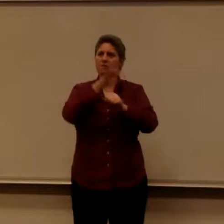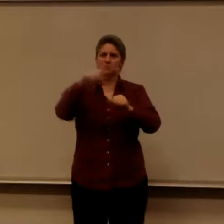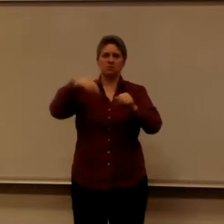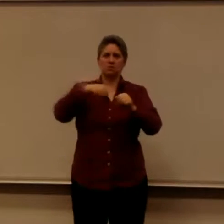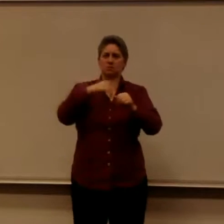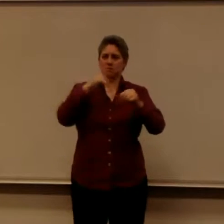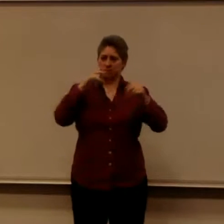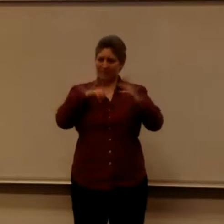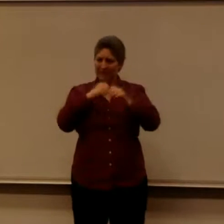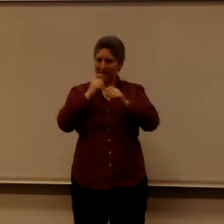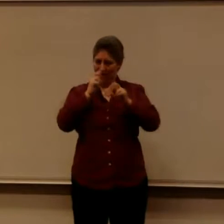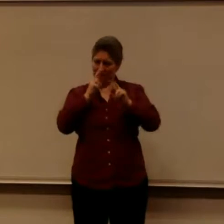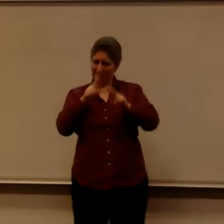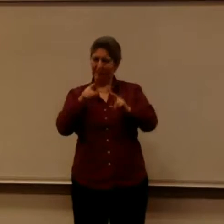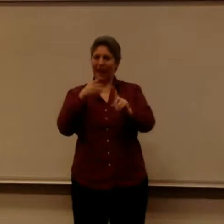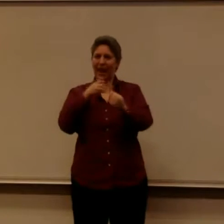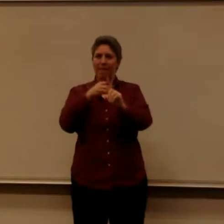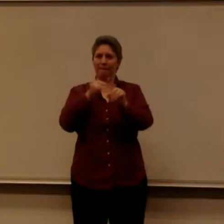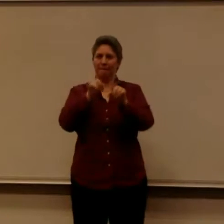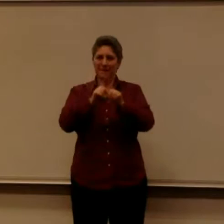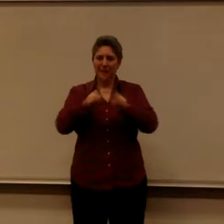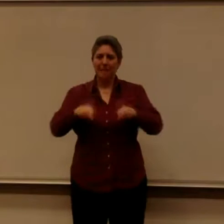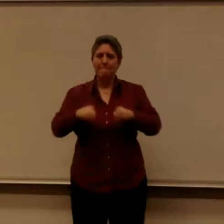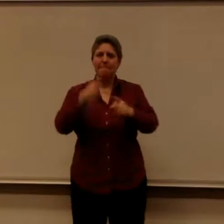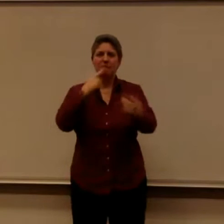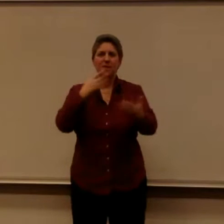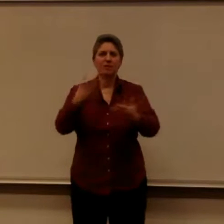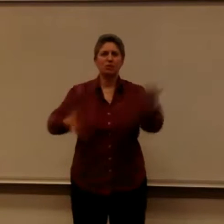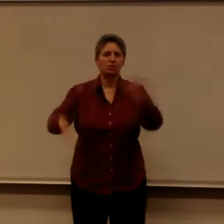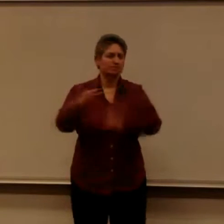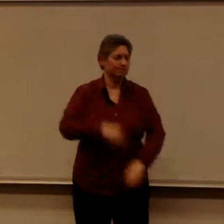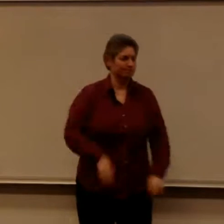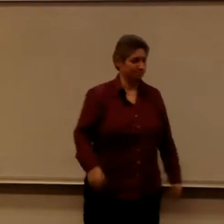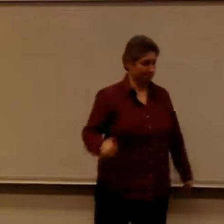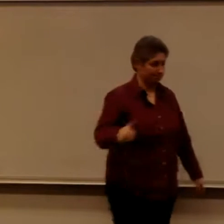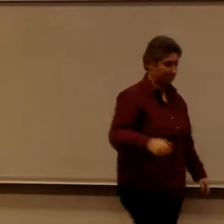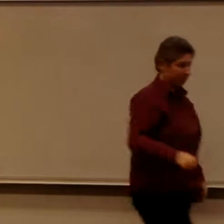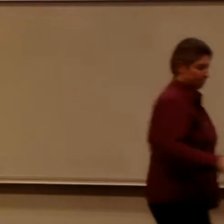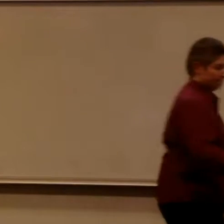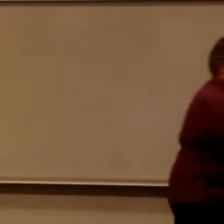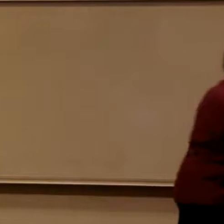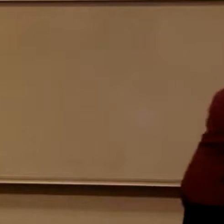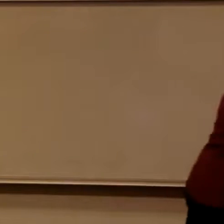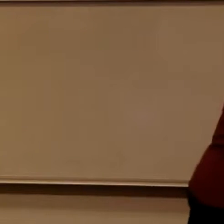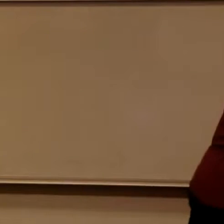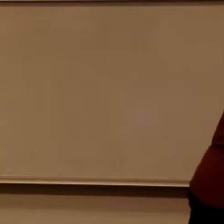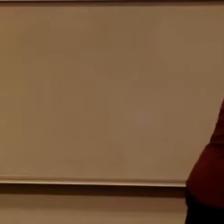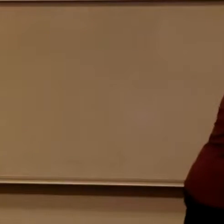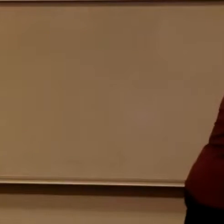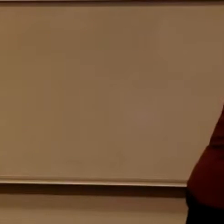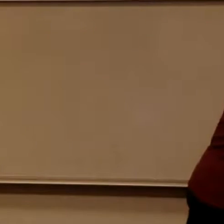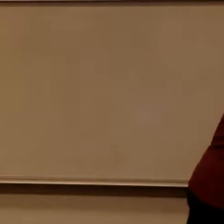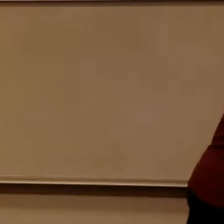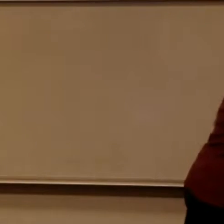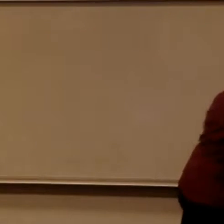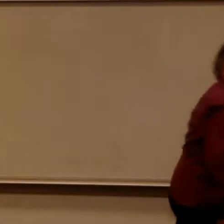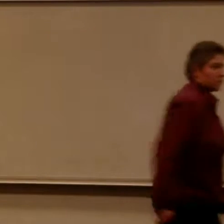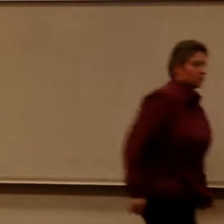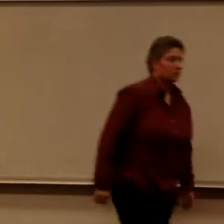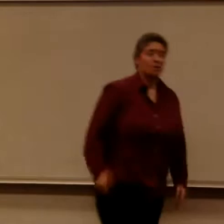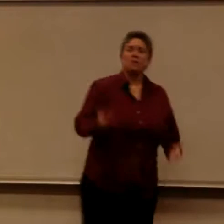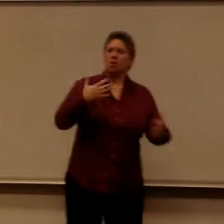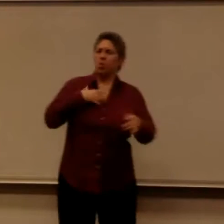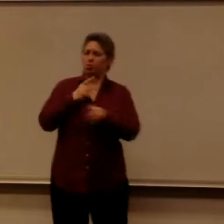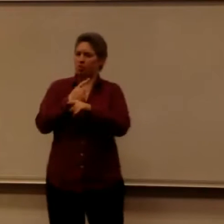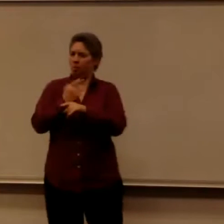get derailed to talk about other issues. The government is still involved in keeping an eye on what that Facebook group is. So it's focused on the Act as